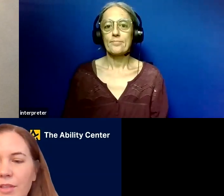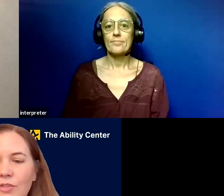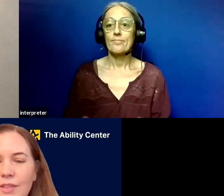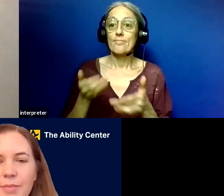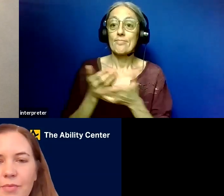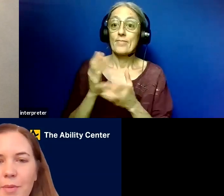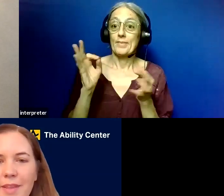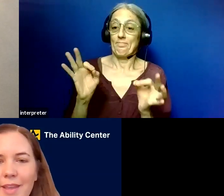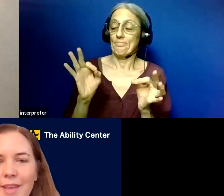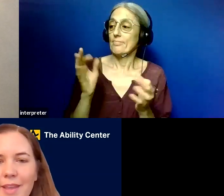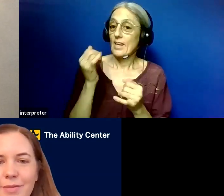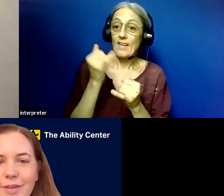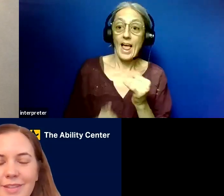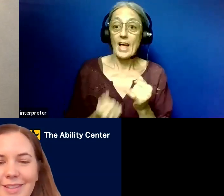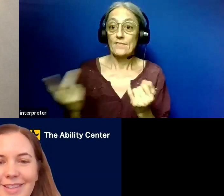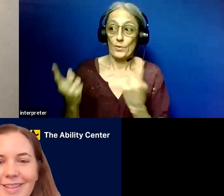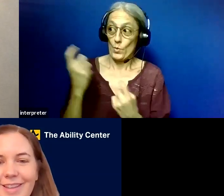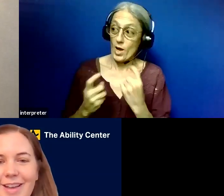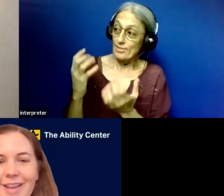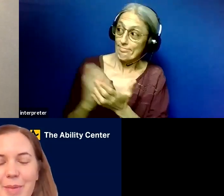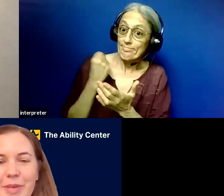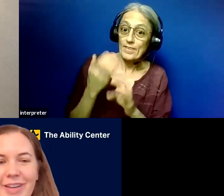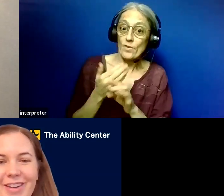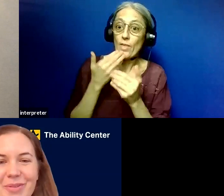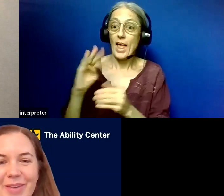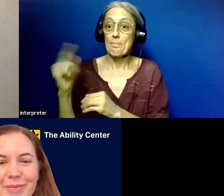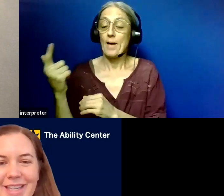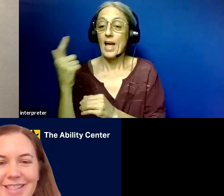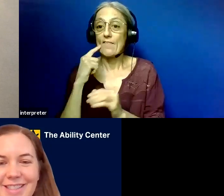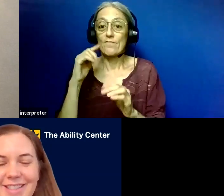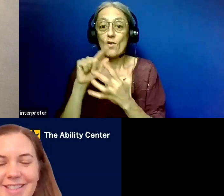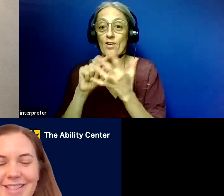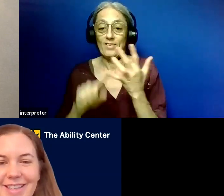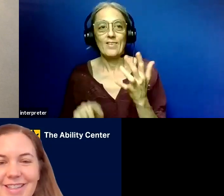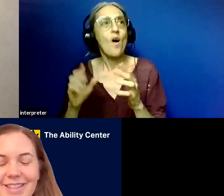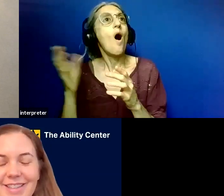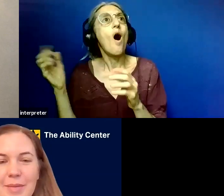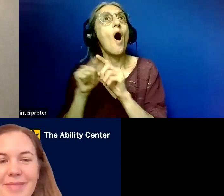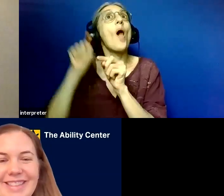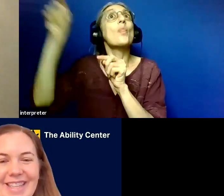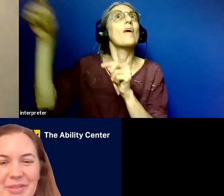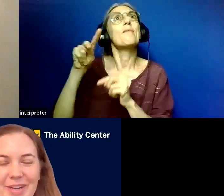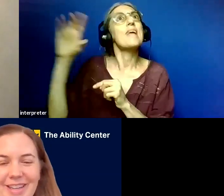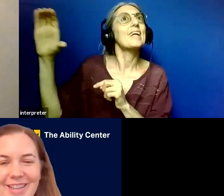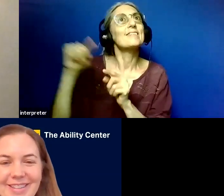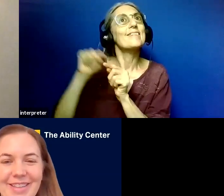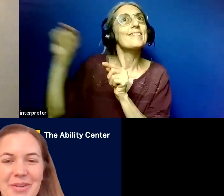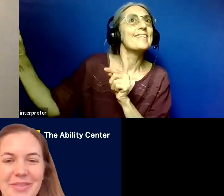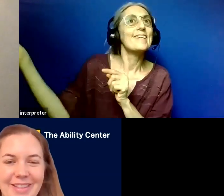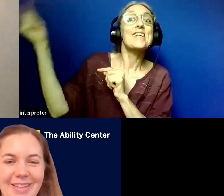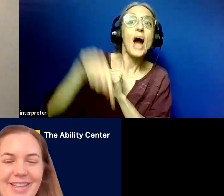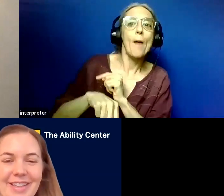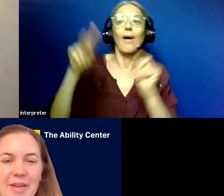Any last questions before we thank Meg for appearing all the way from Kansas City to give a